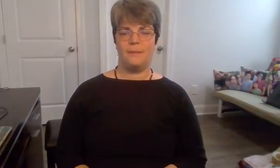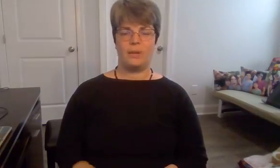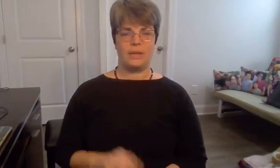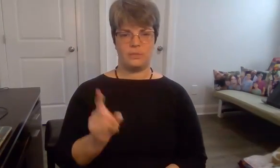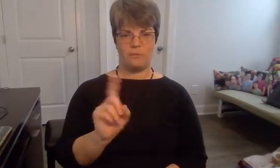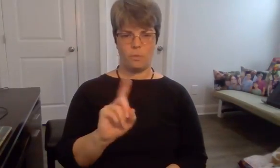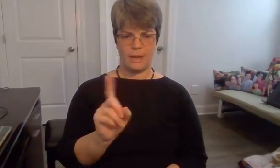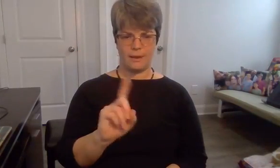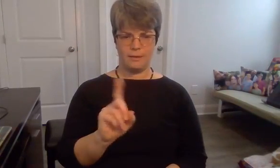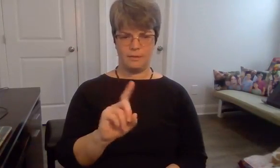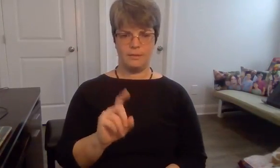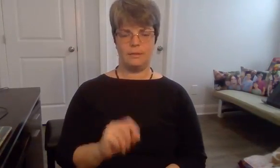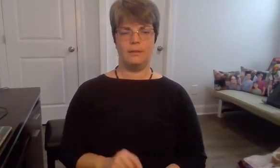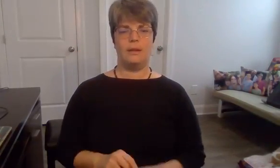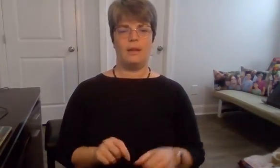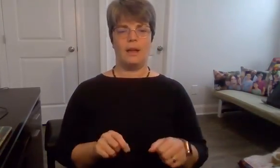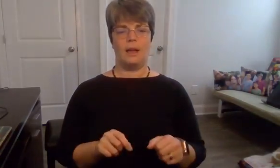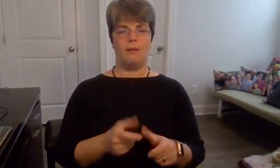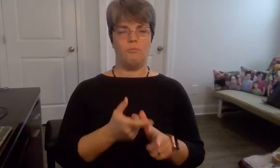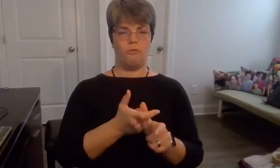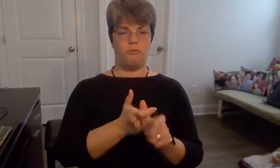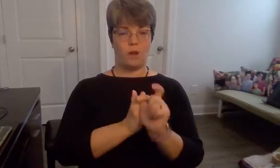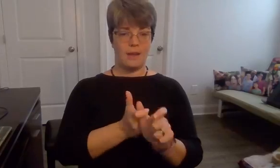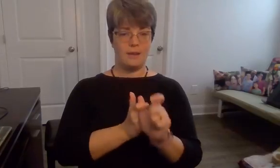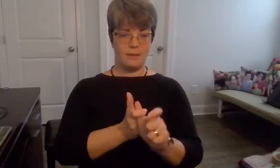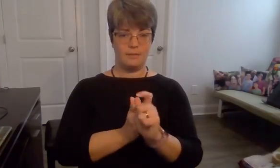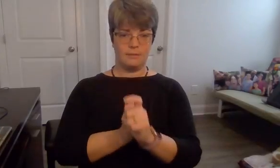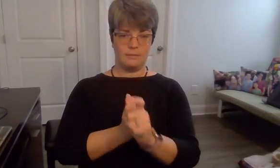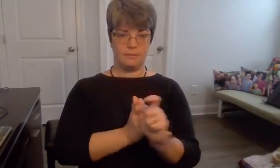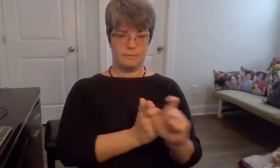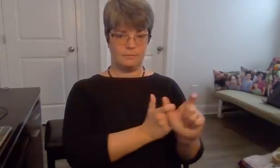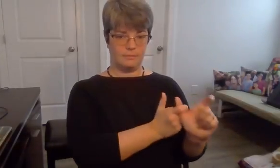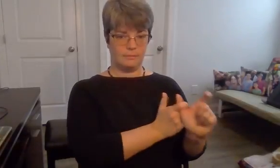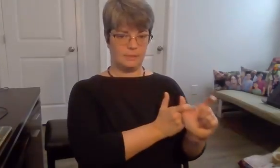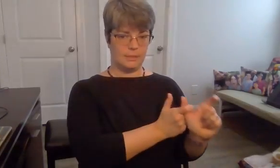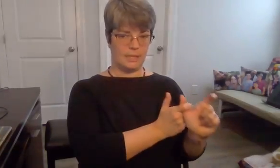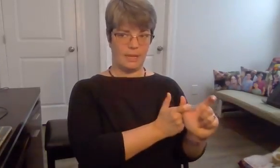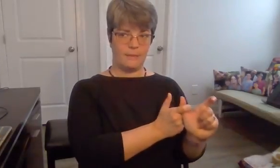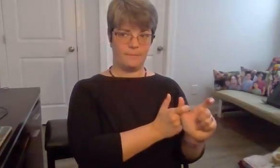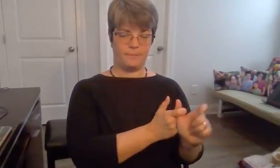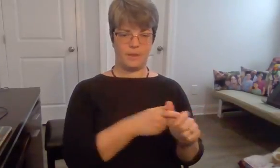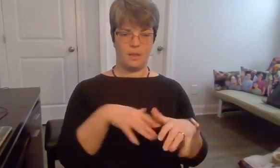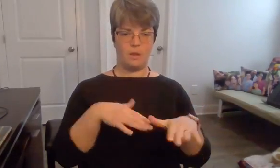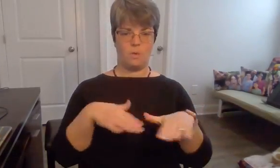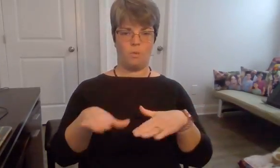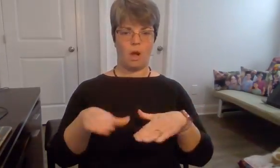Okay, so we have where, run, like that, walk,